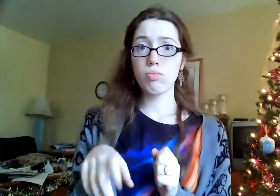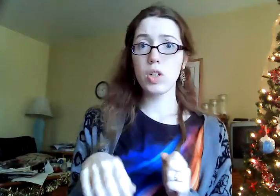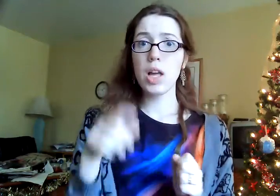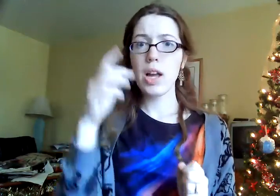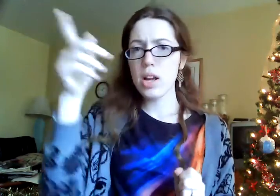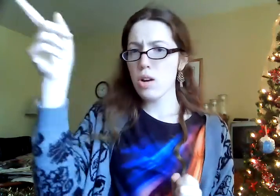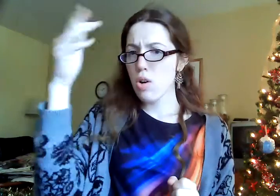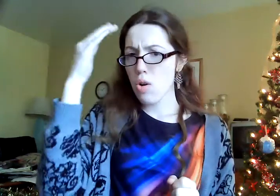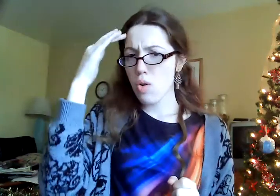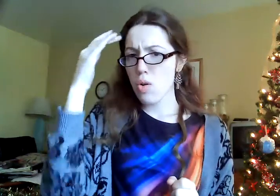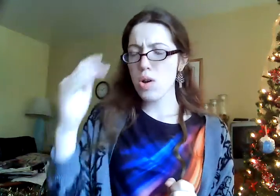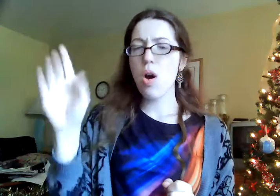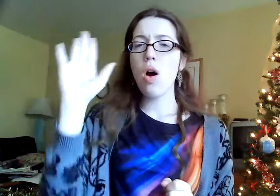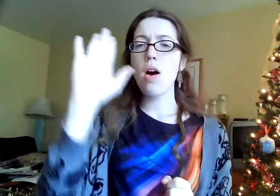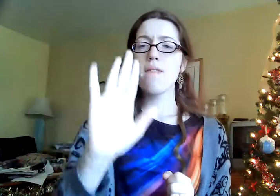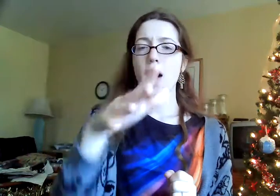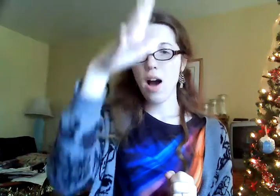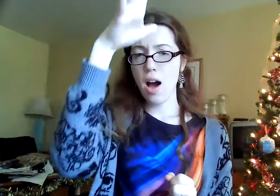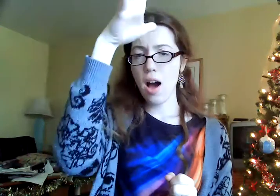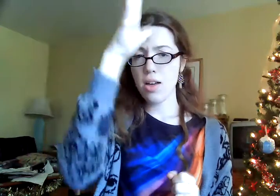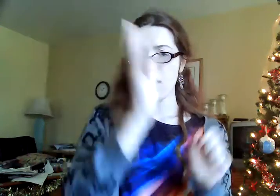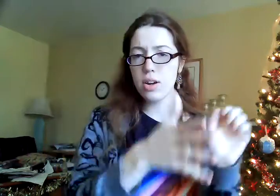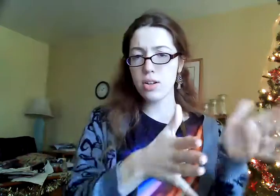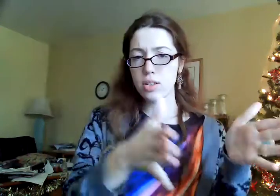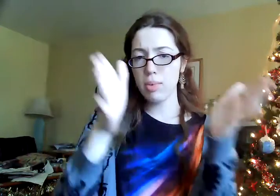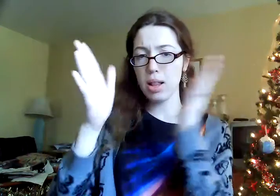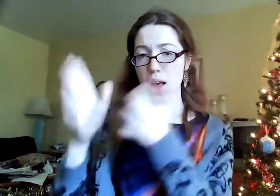They knew your father's plan.